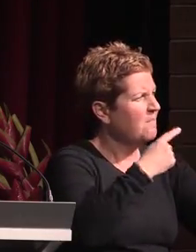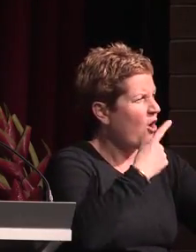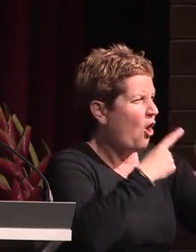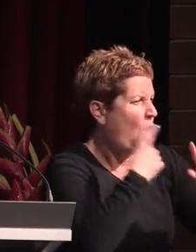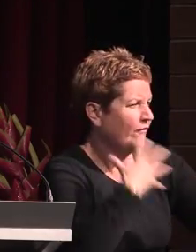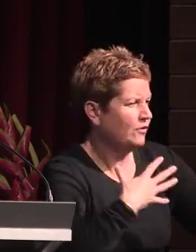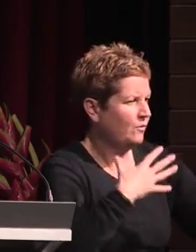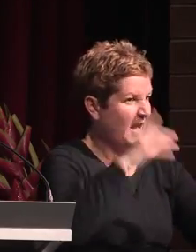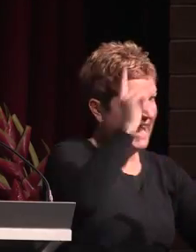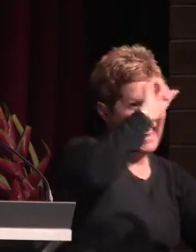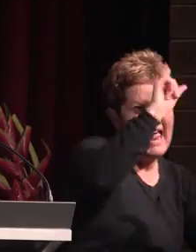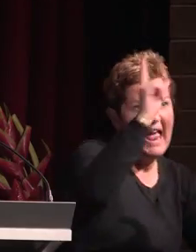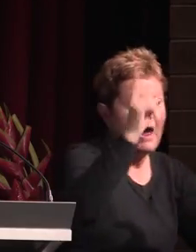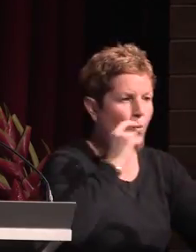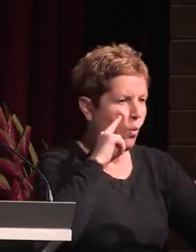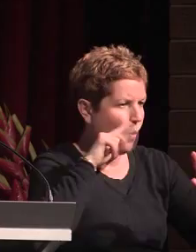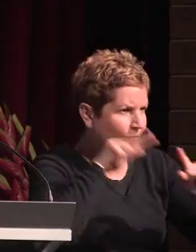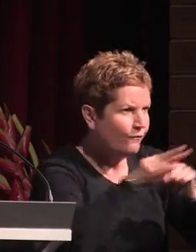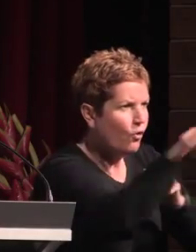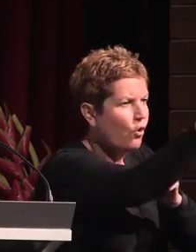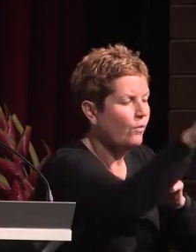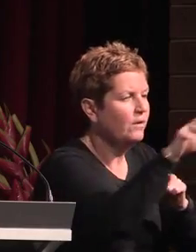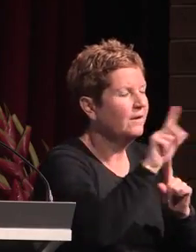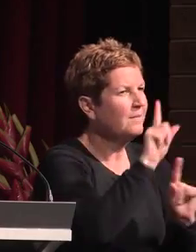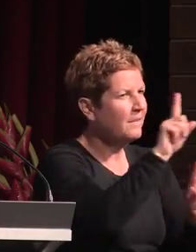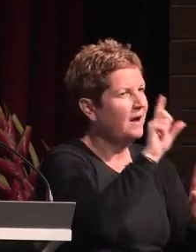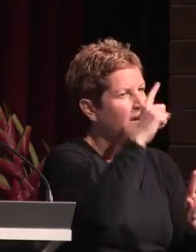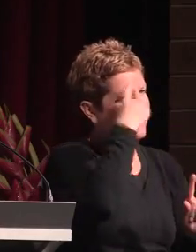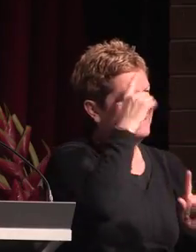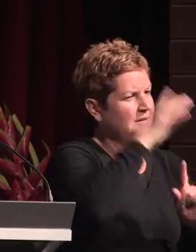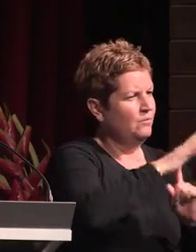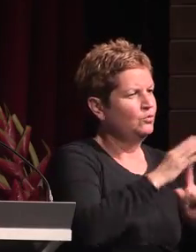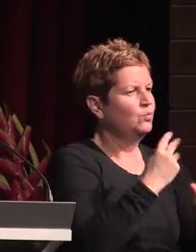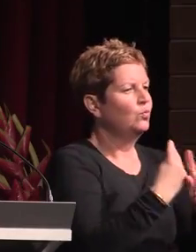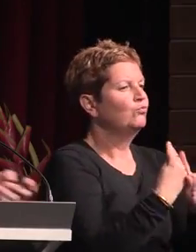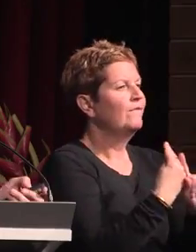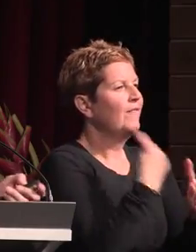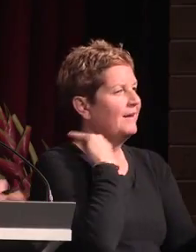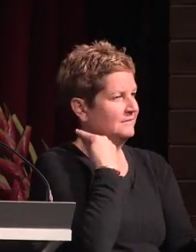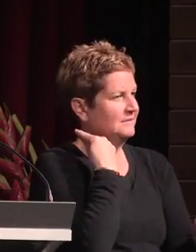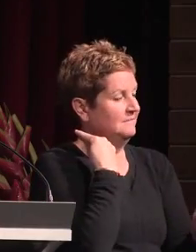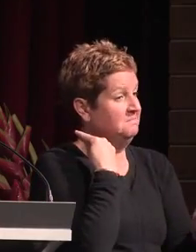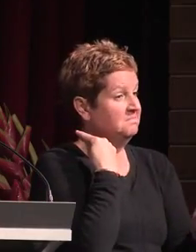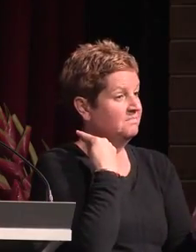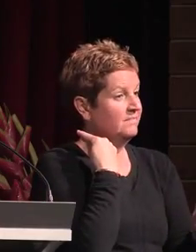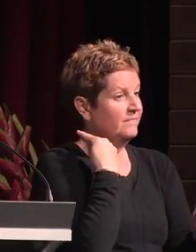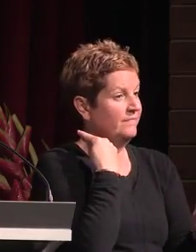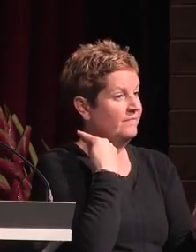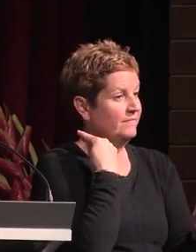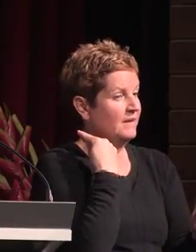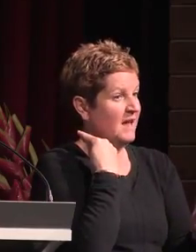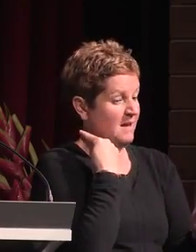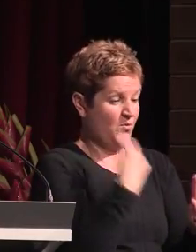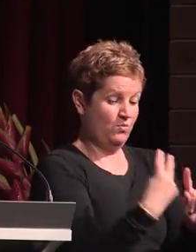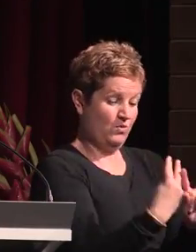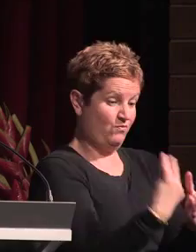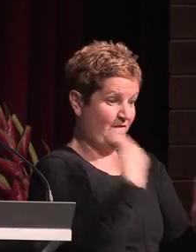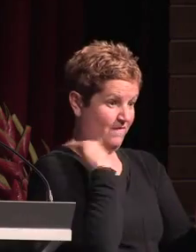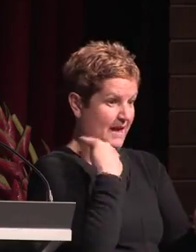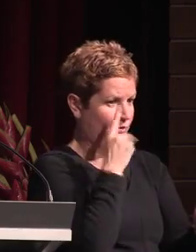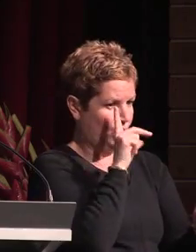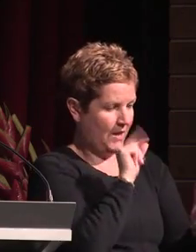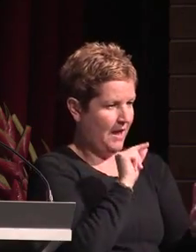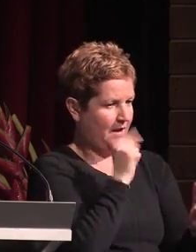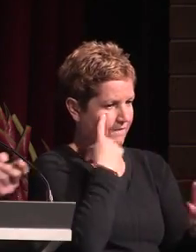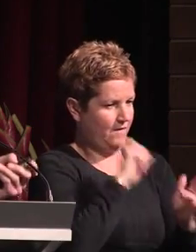forward. But I think it's really important that we actually take the time to reflect and have a look back, because that's when we can actually look at